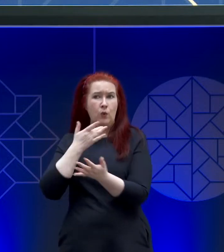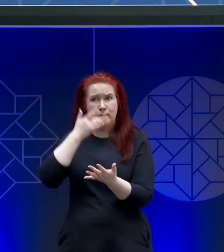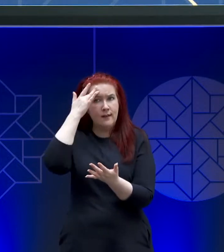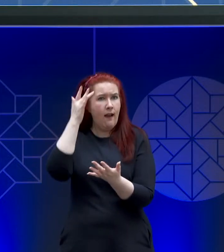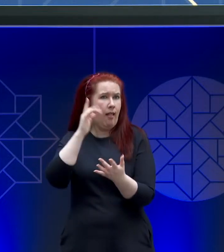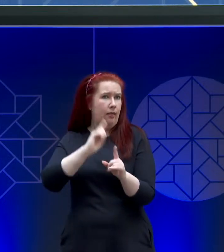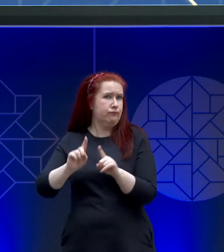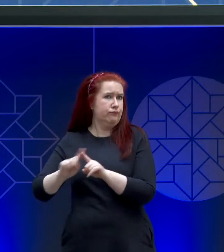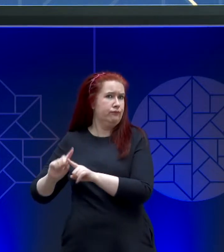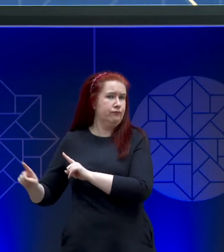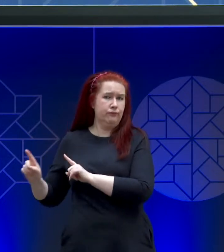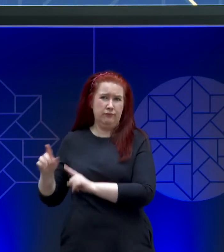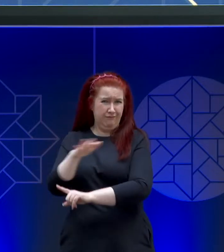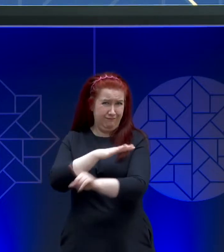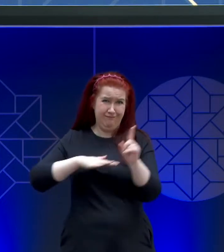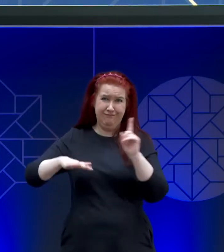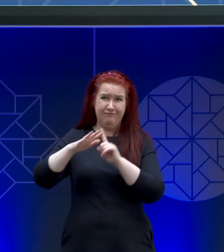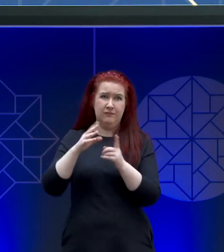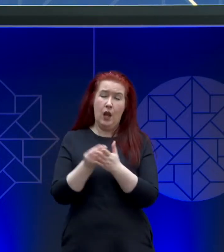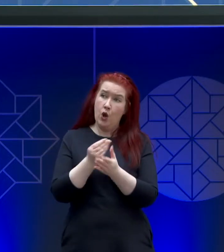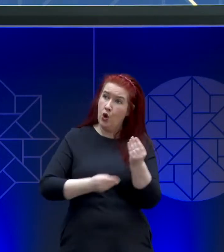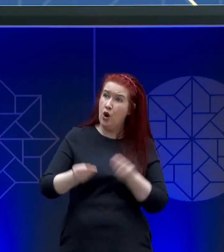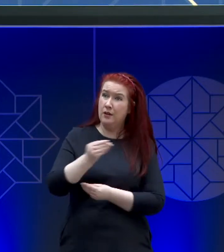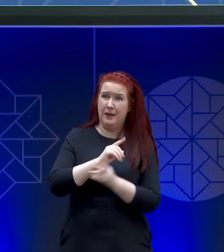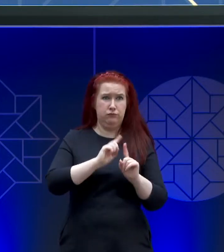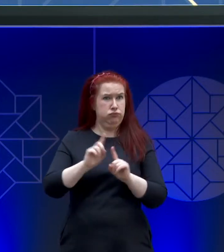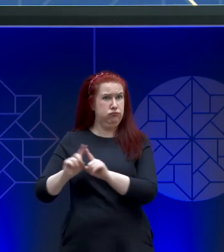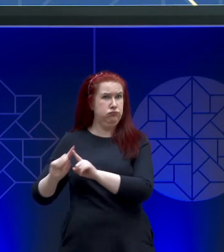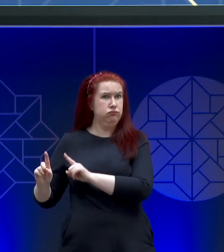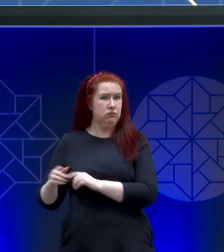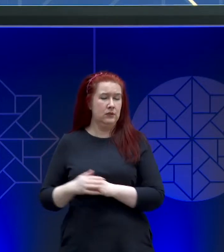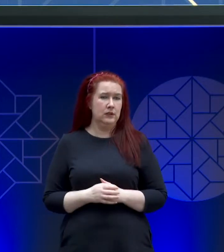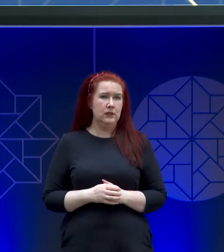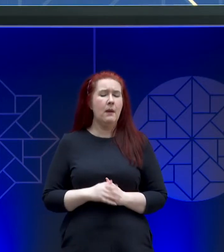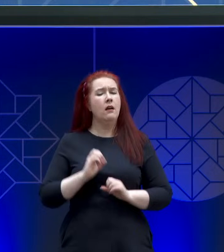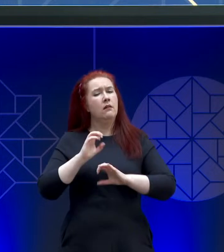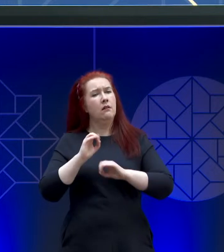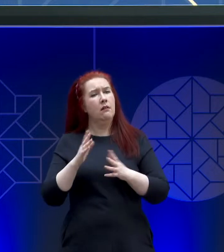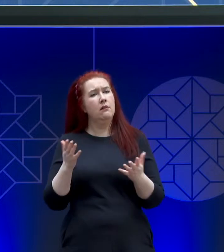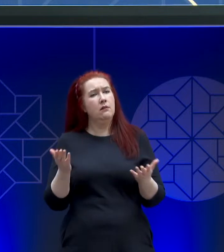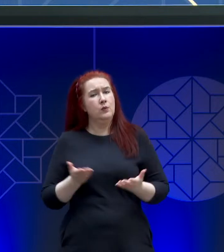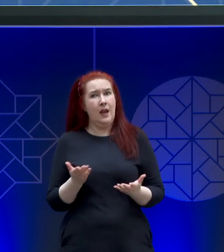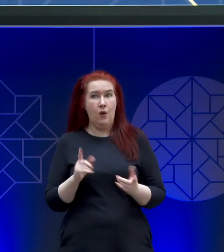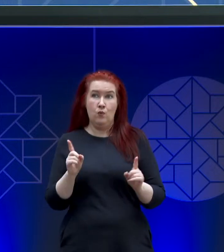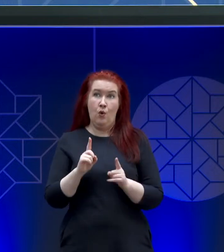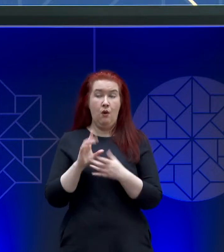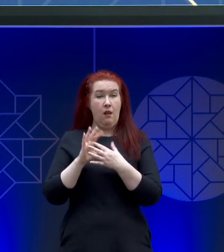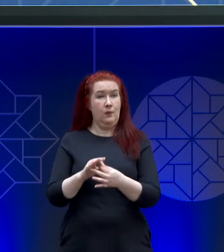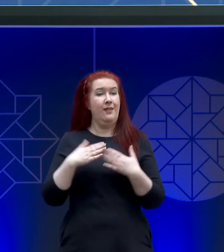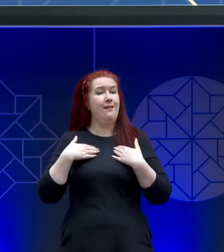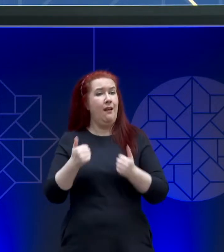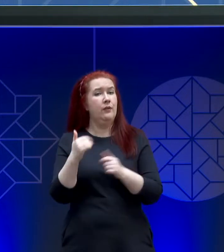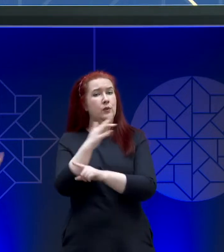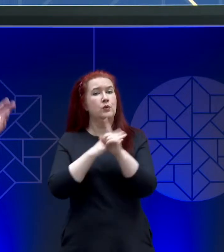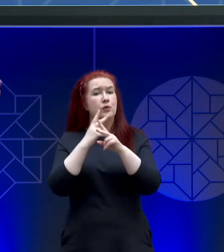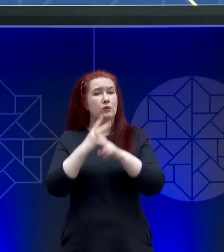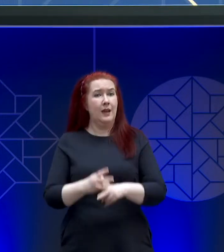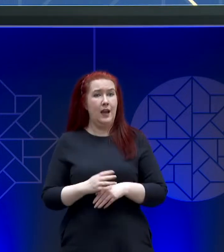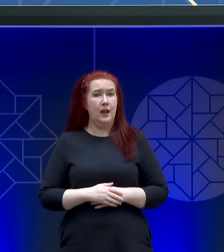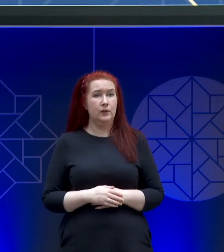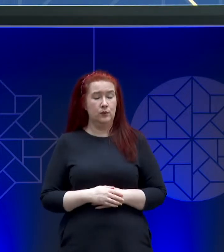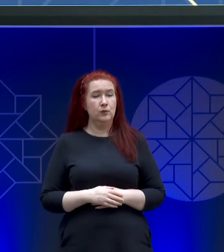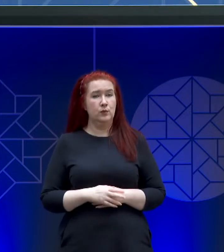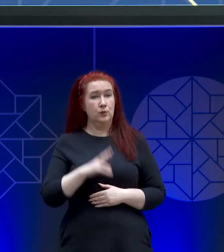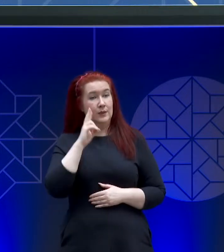hotels, etc., right across the economy. But today I just want to talk a little bit about what we've been doing in health and social care. Behind me